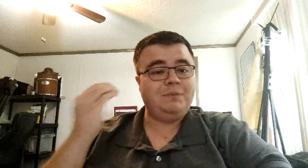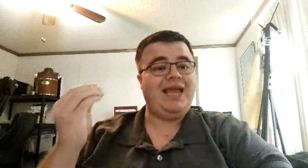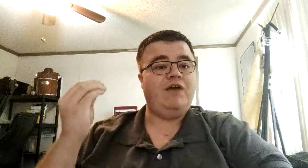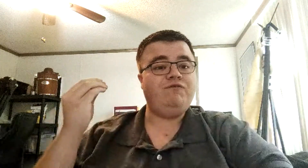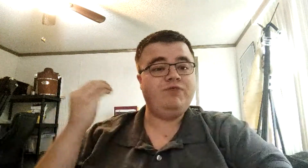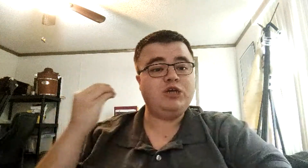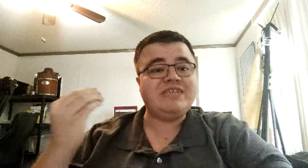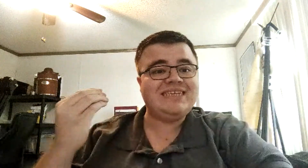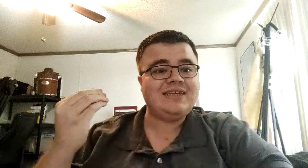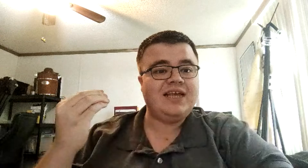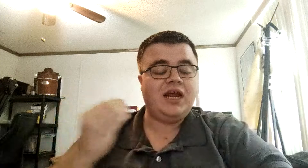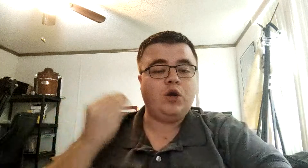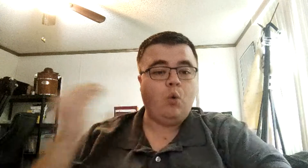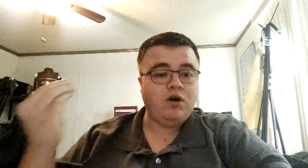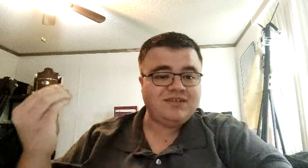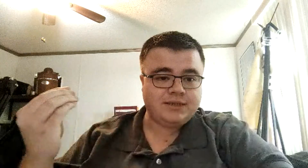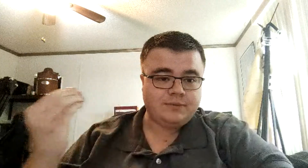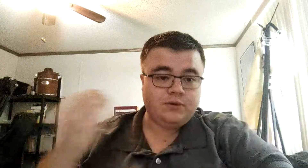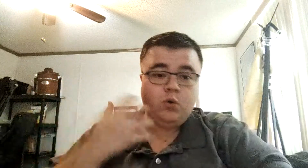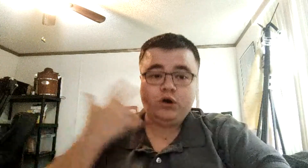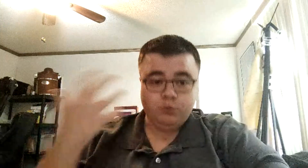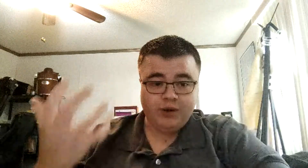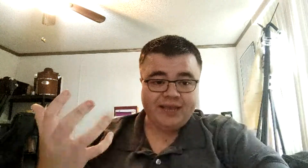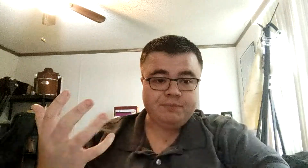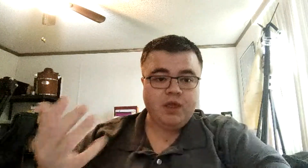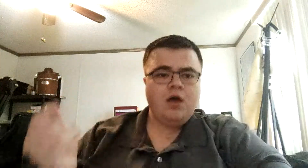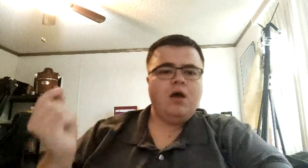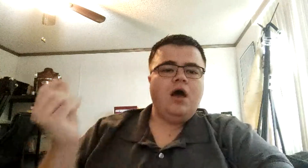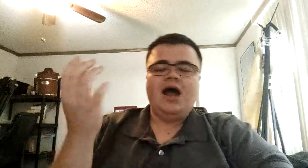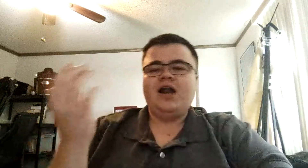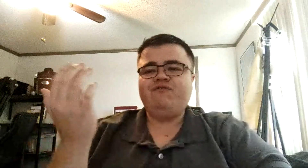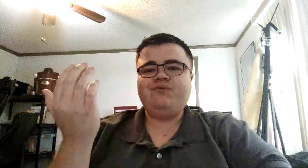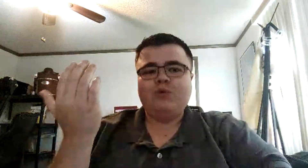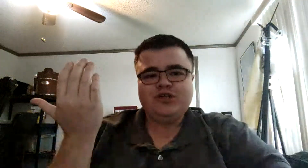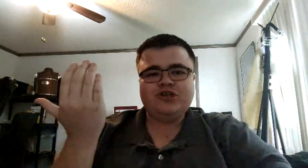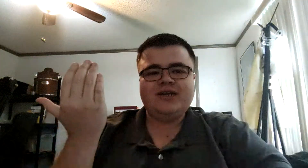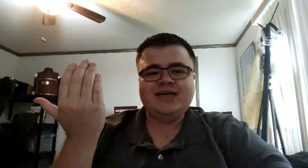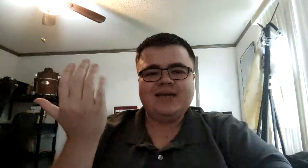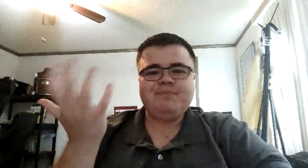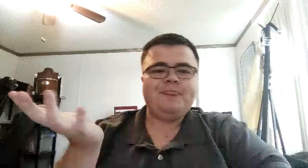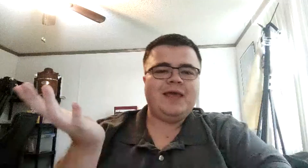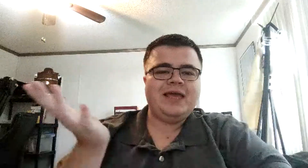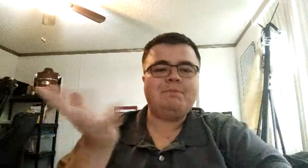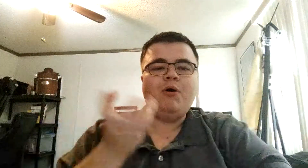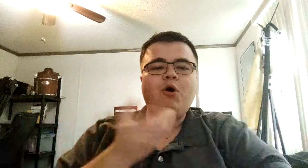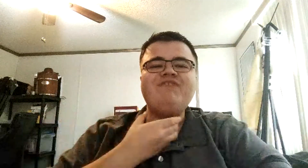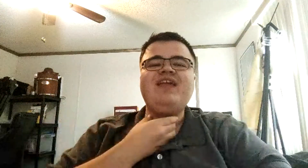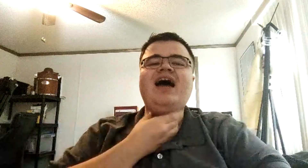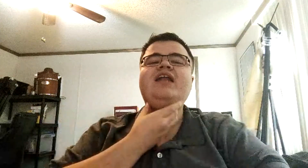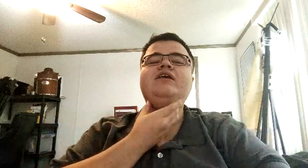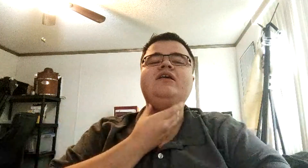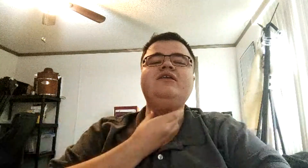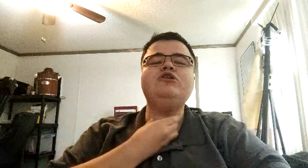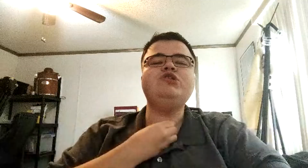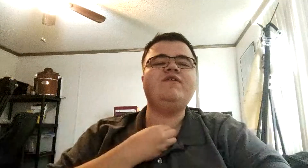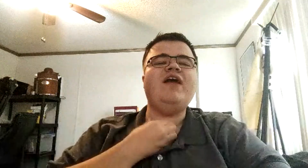speak fluency and oralism all the way. And unfortunately, he part of that years of that